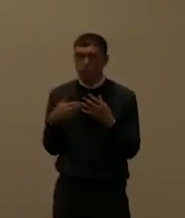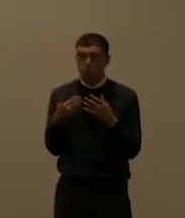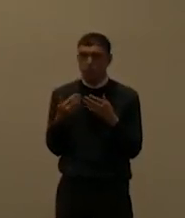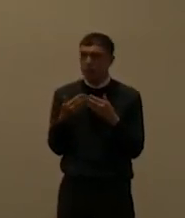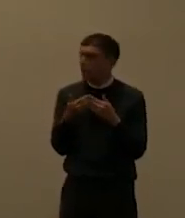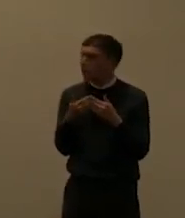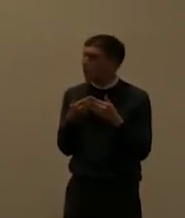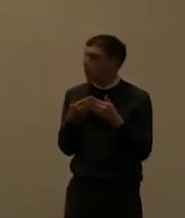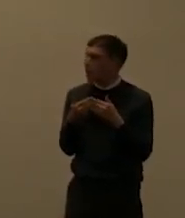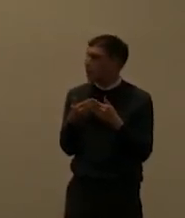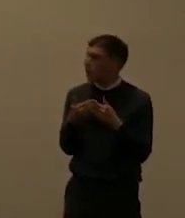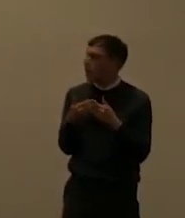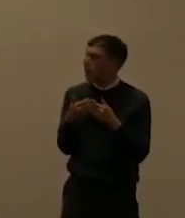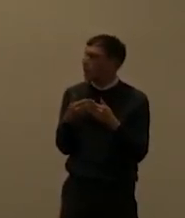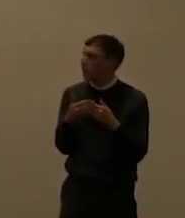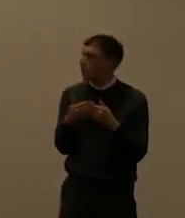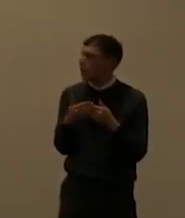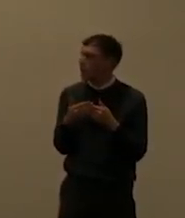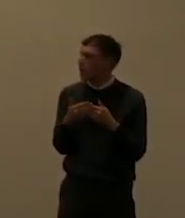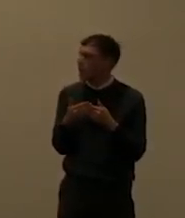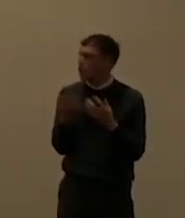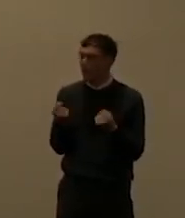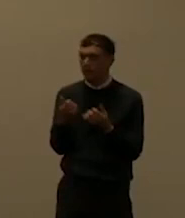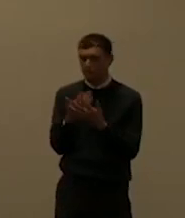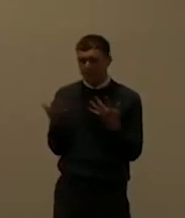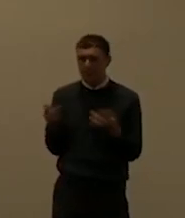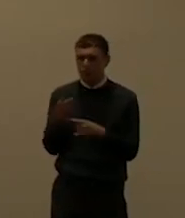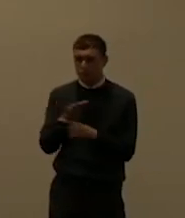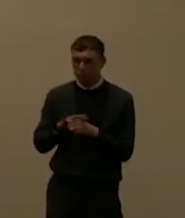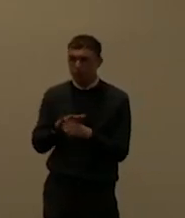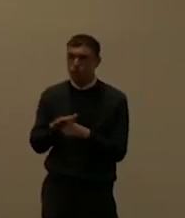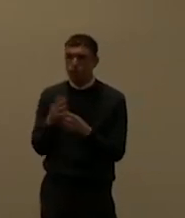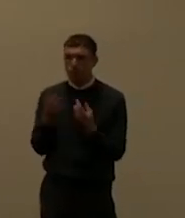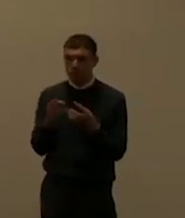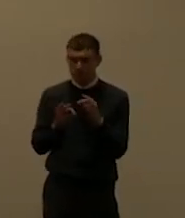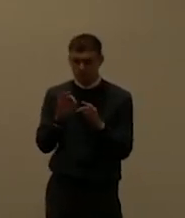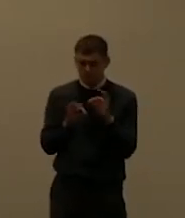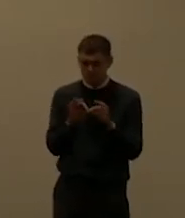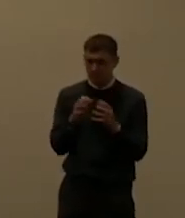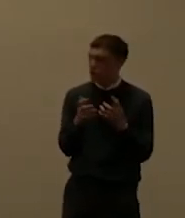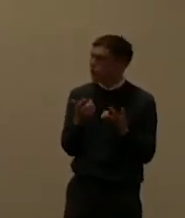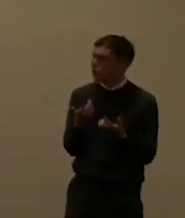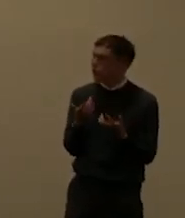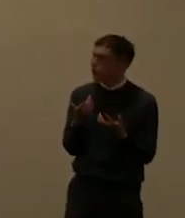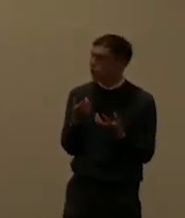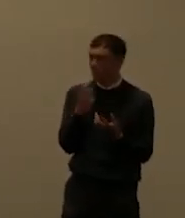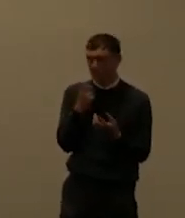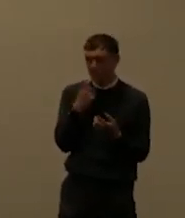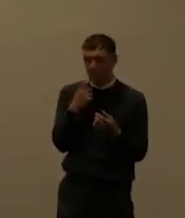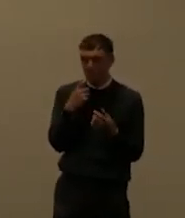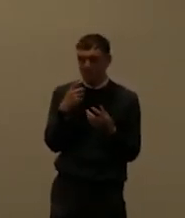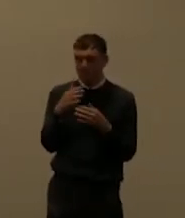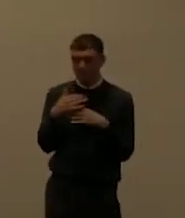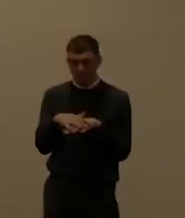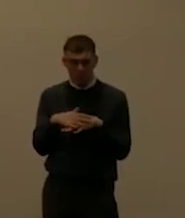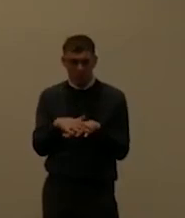gateways, you have in many situations different configuration. It's a simpler network design from my